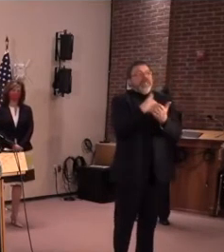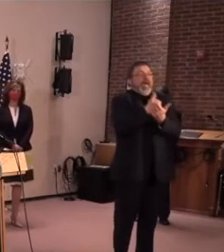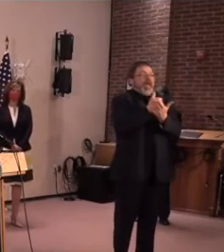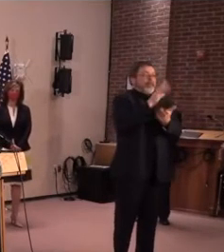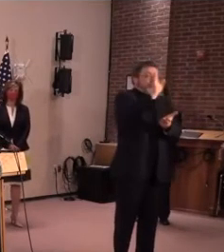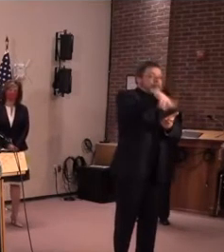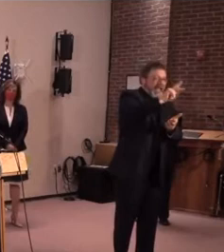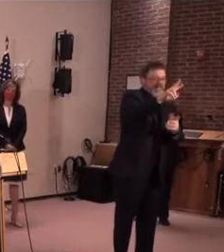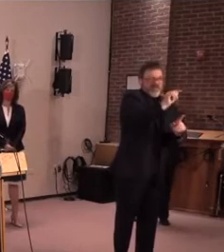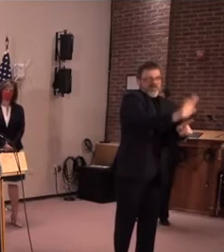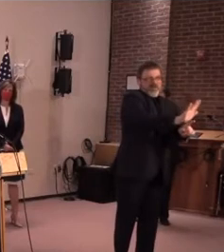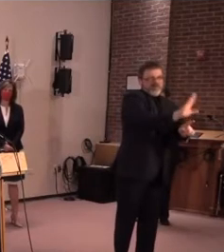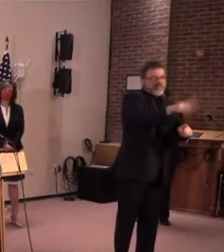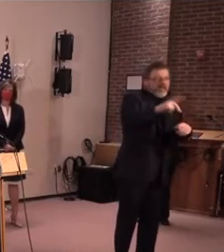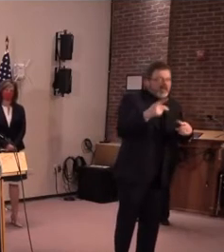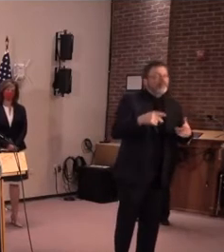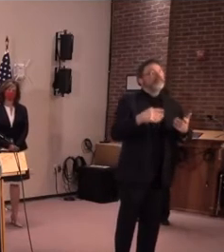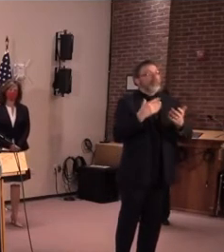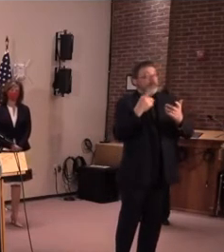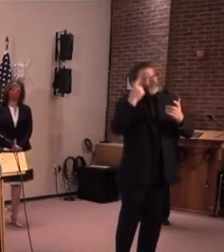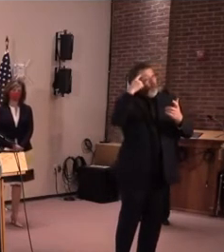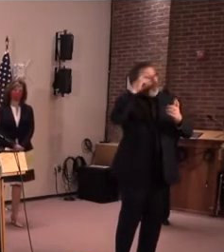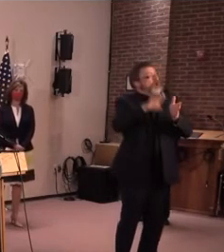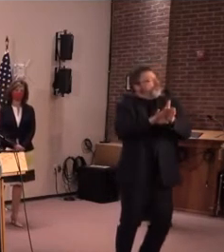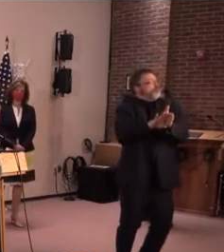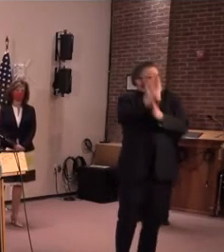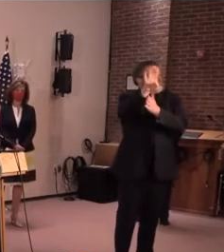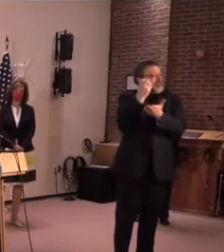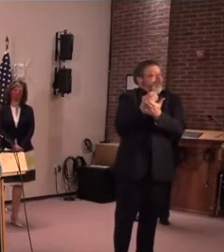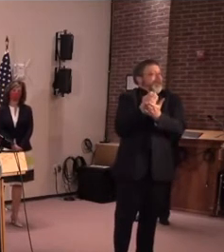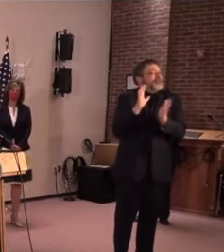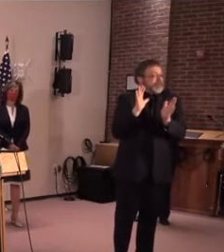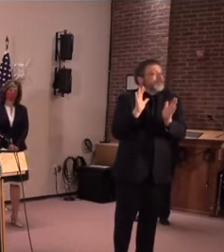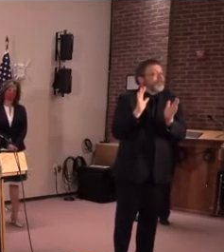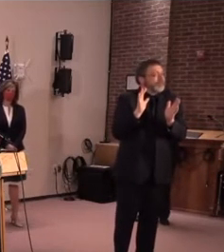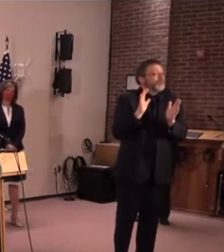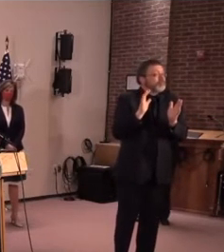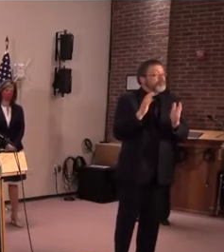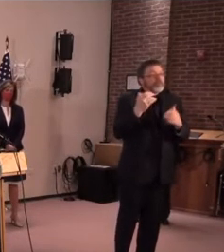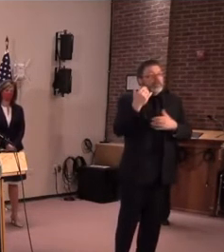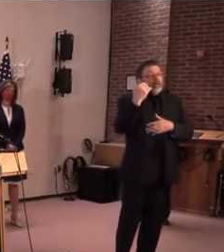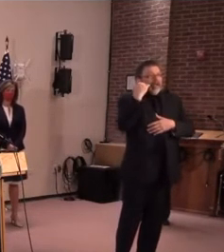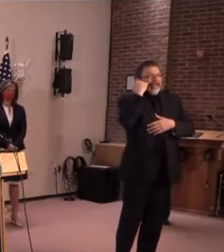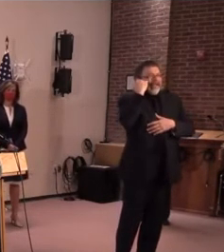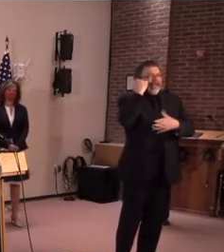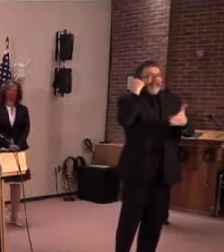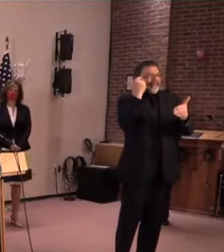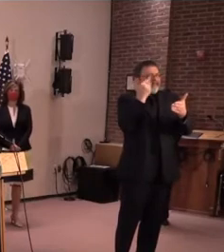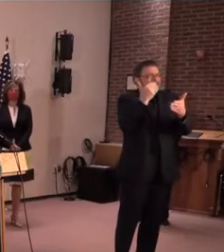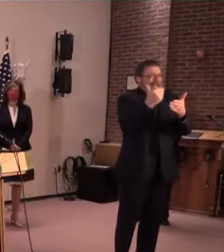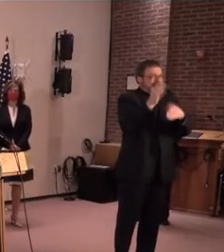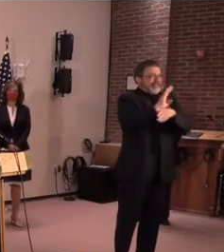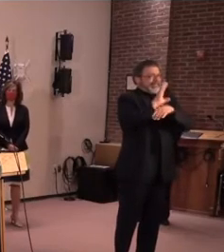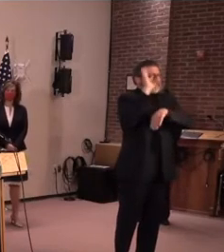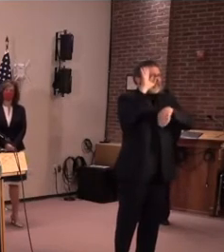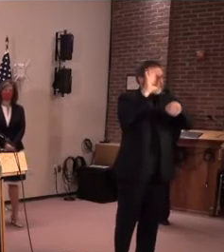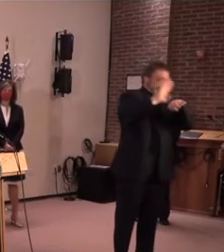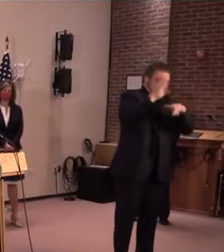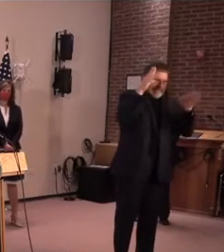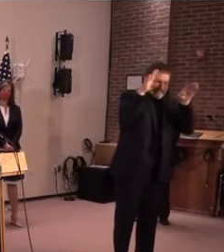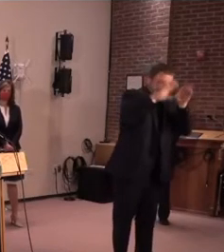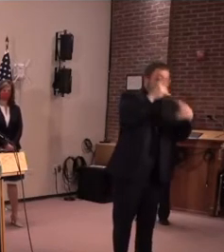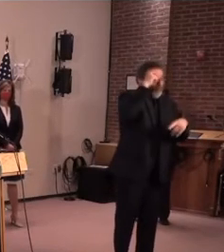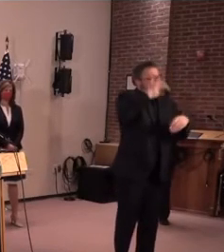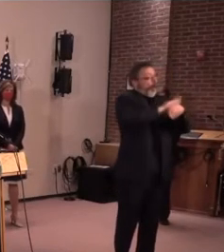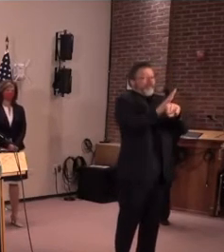to the economy, but with a guarantee that will backstop those loans. We first want to see how this will, first phase will unfold